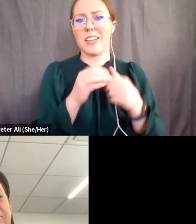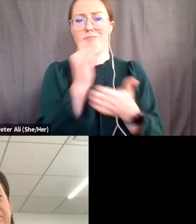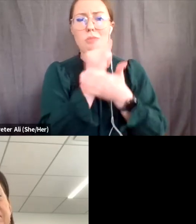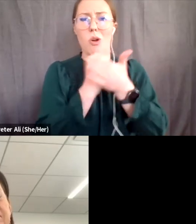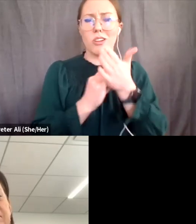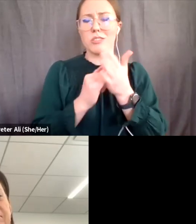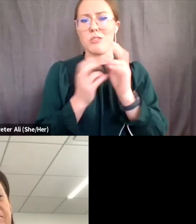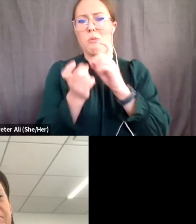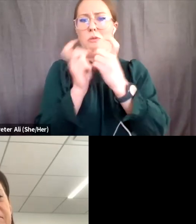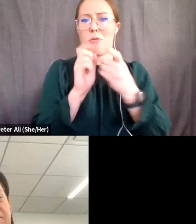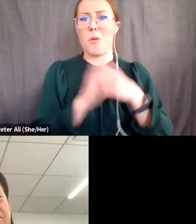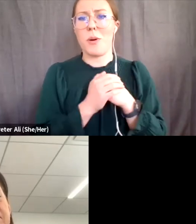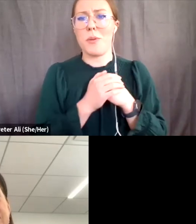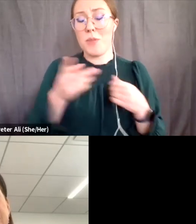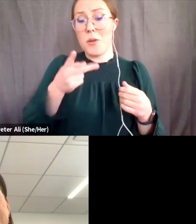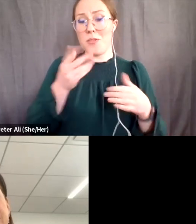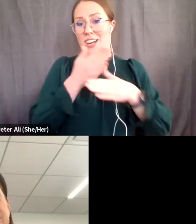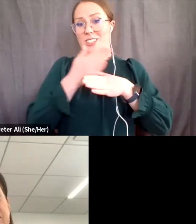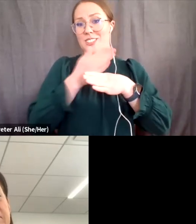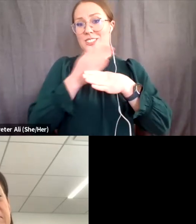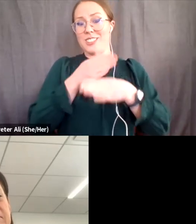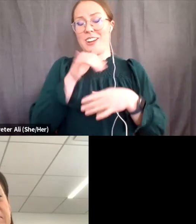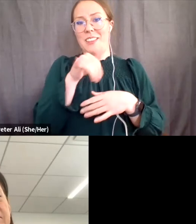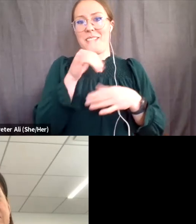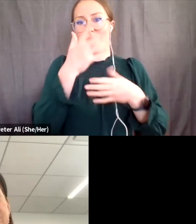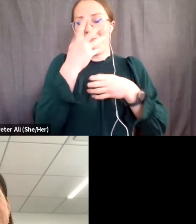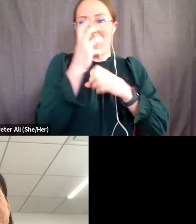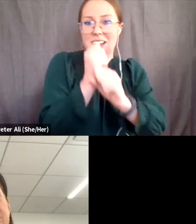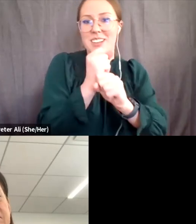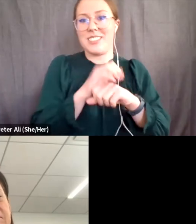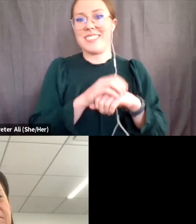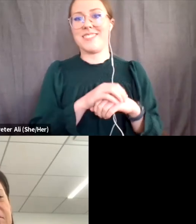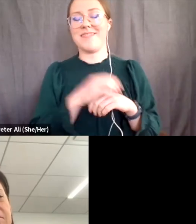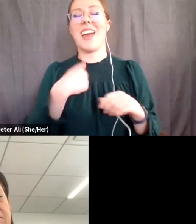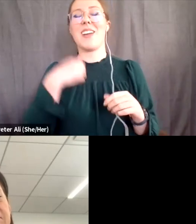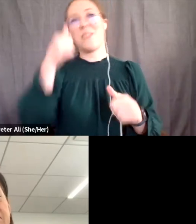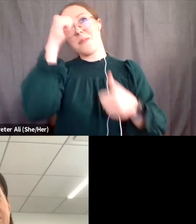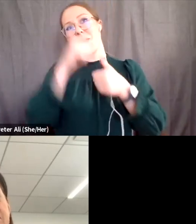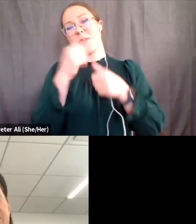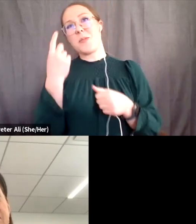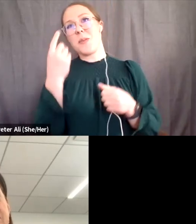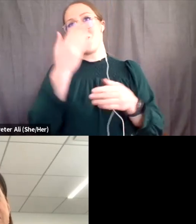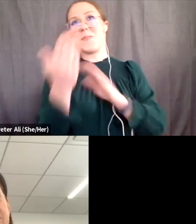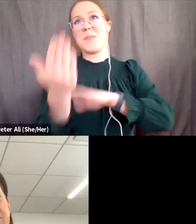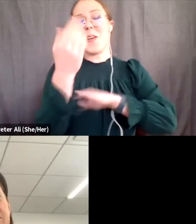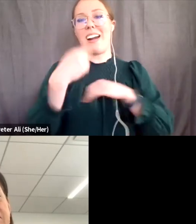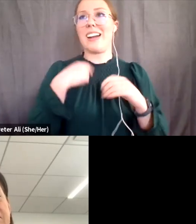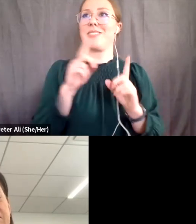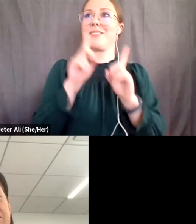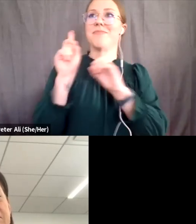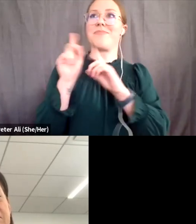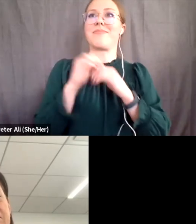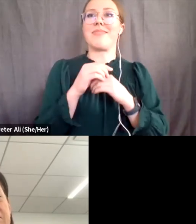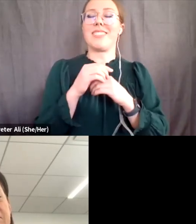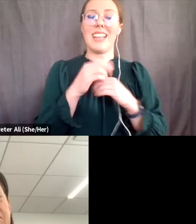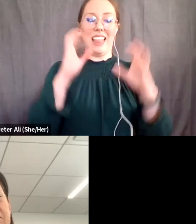social justice and equity. I specifically remember one morning when I was at BAM, Karen, and the Education and